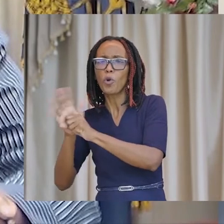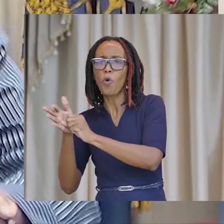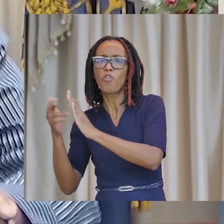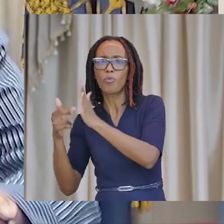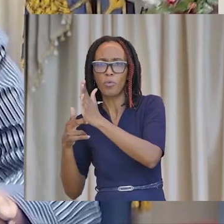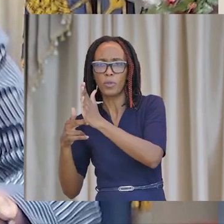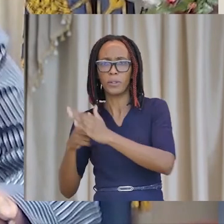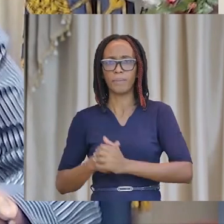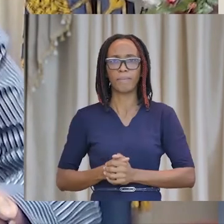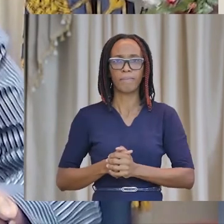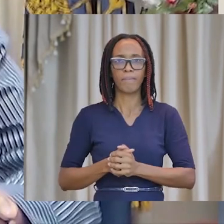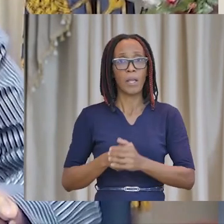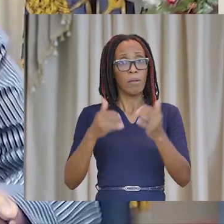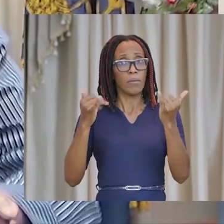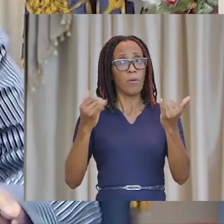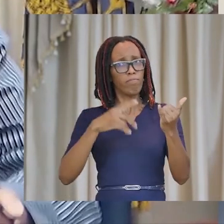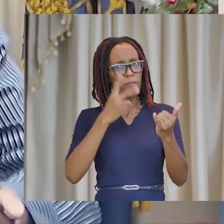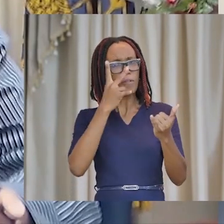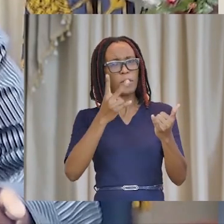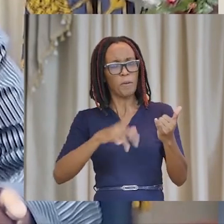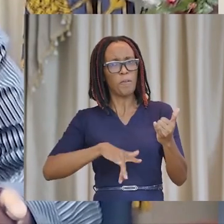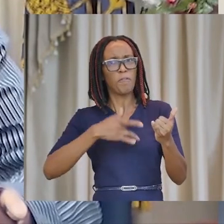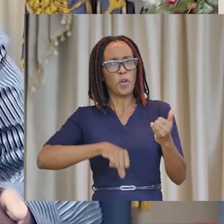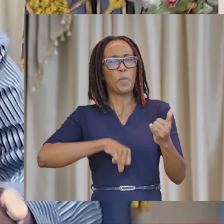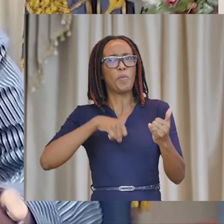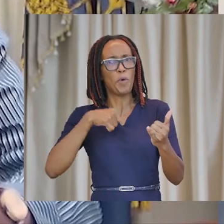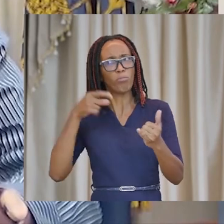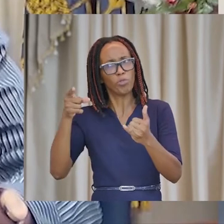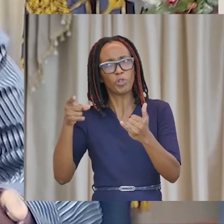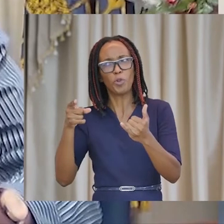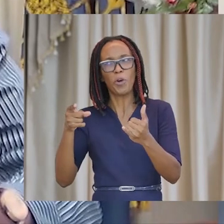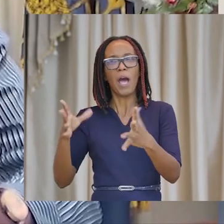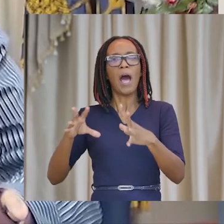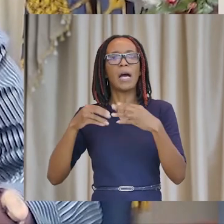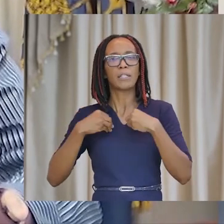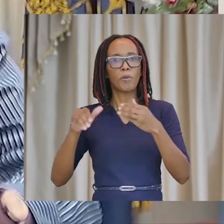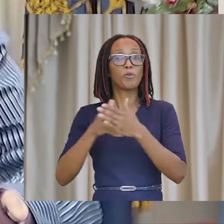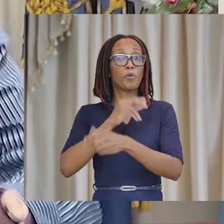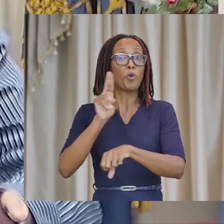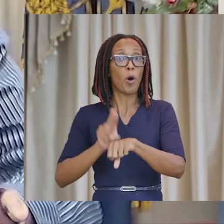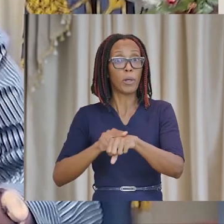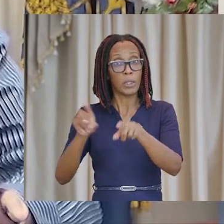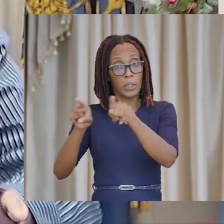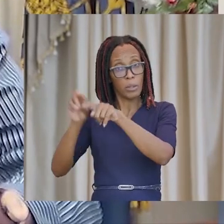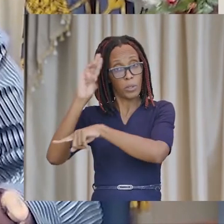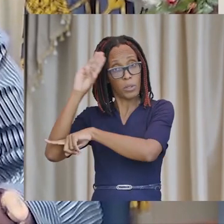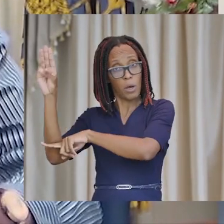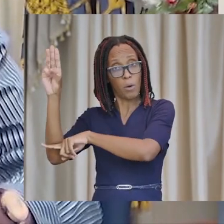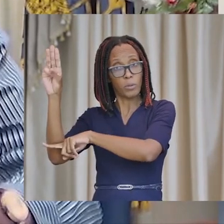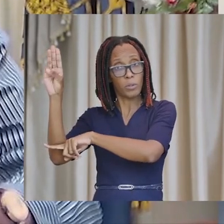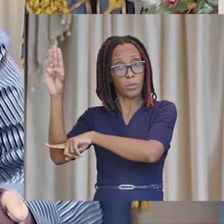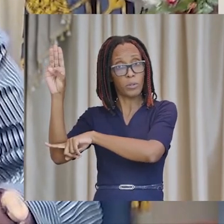guidelines. I am proud to see that how you have adapted to the new normal and how scouts, individually,